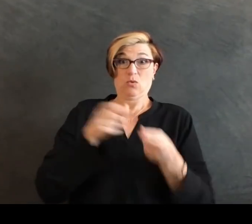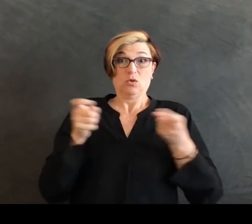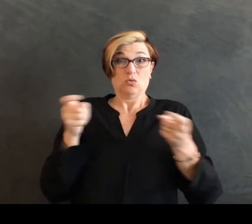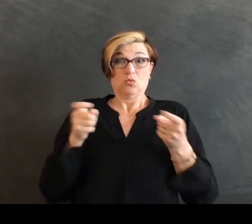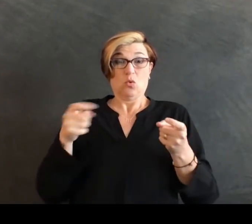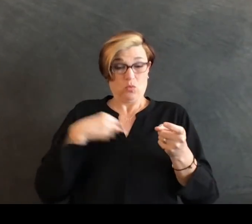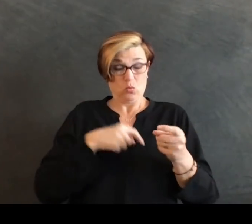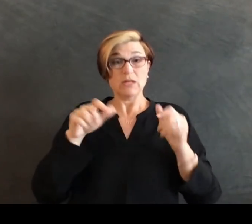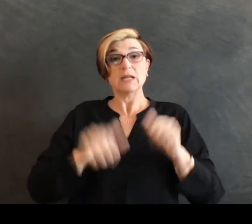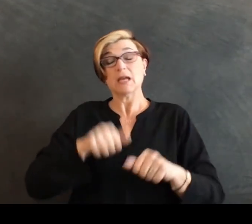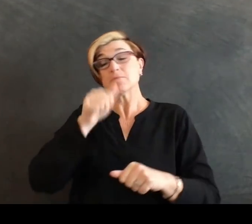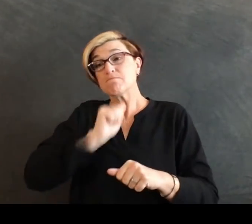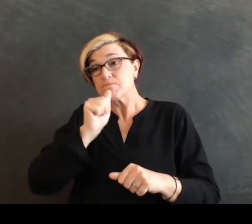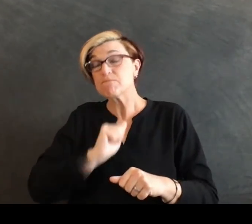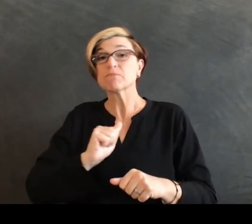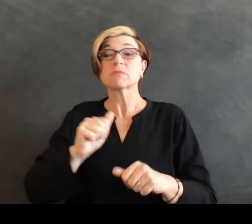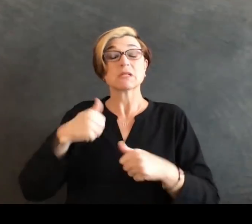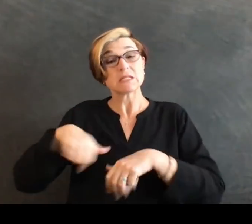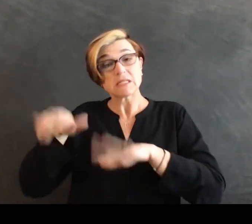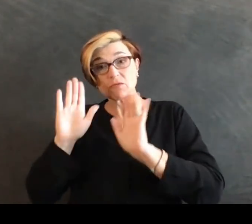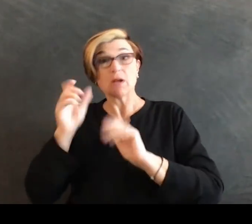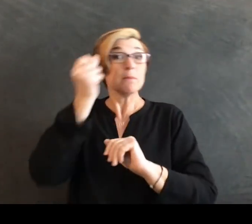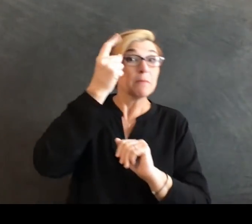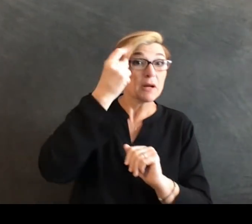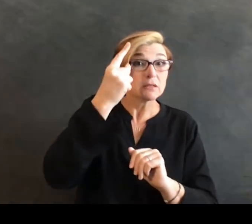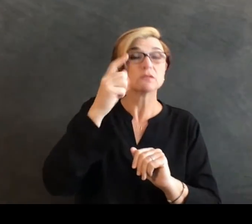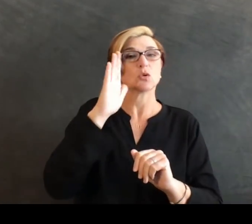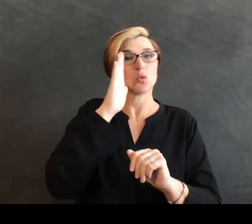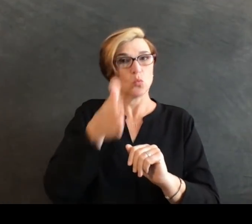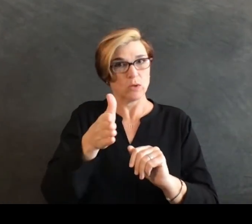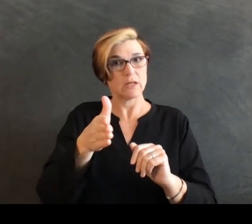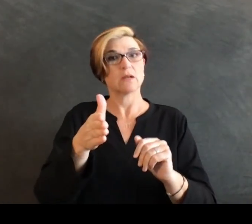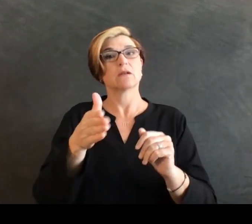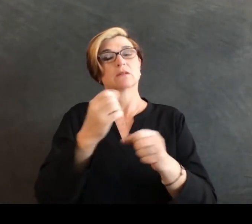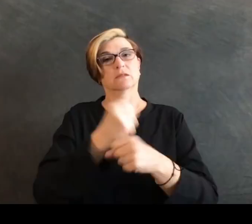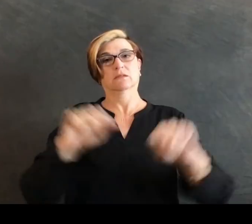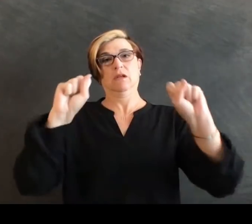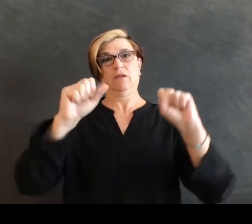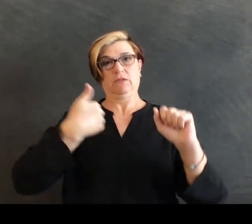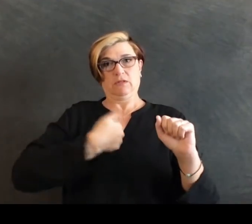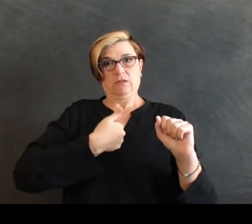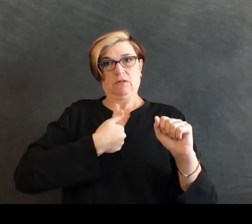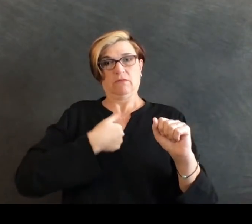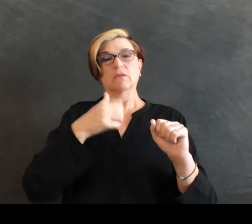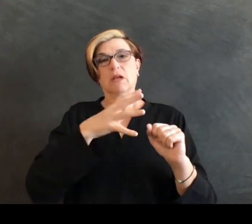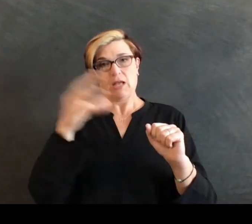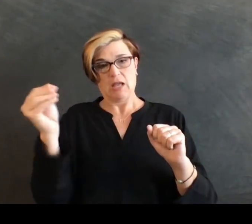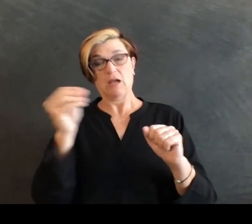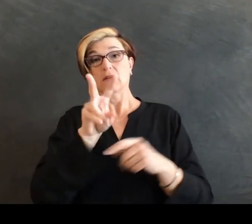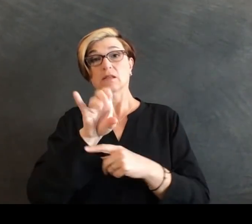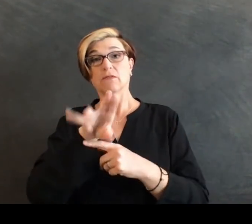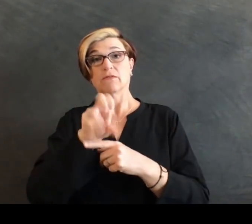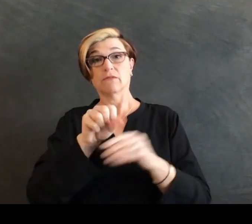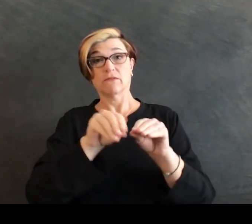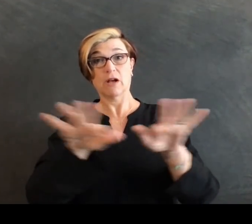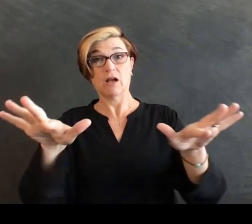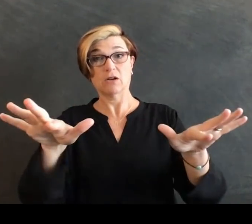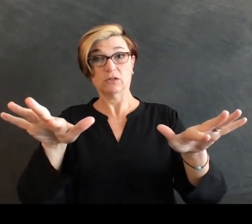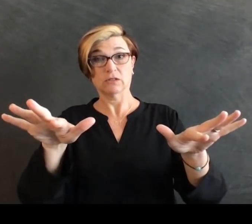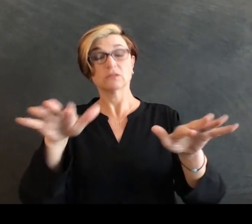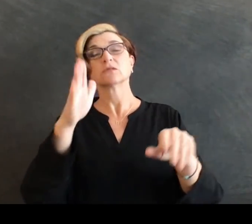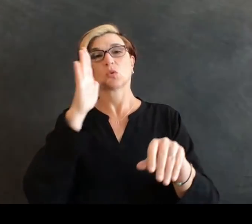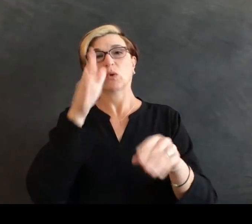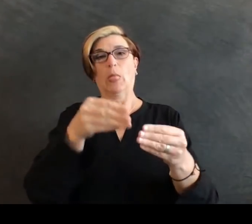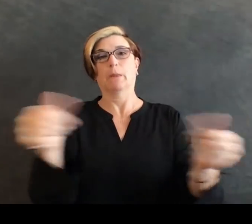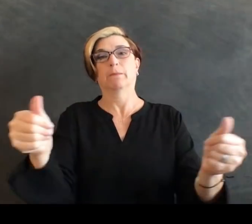fate of this virus and really the fate of our victory. We will have a great victory. We have no